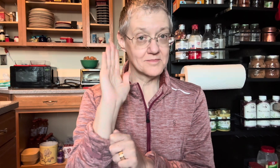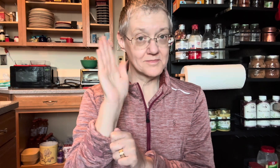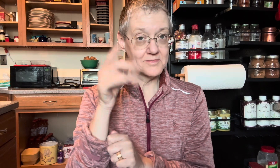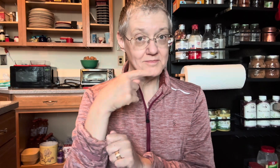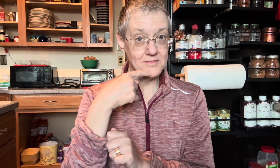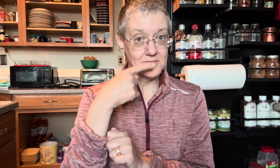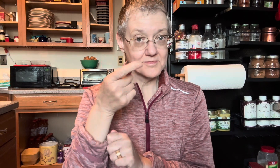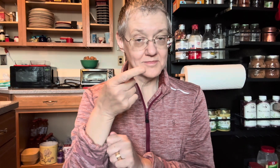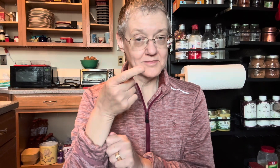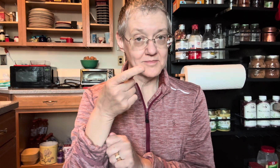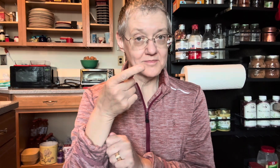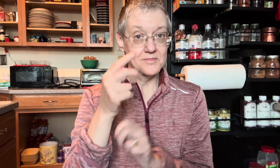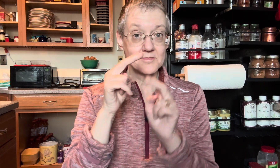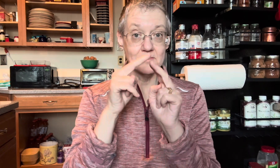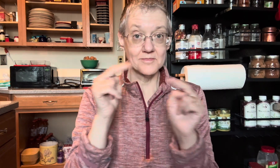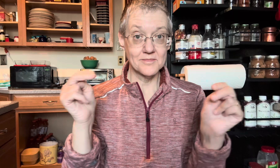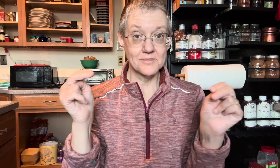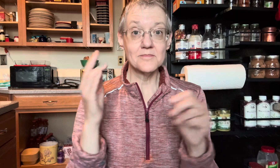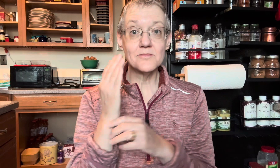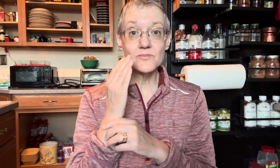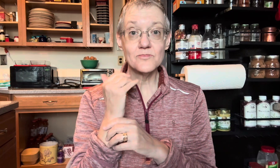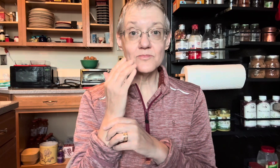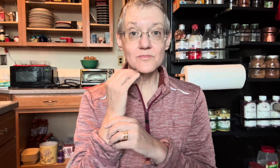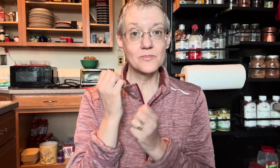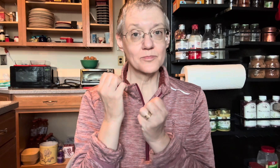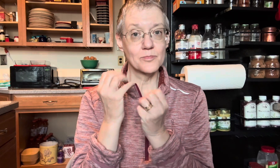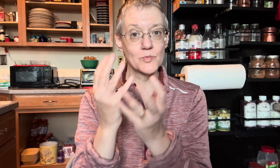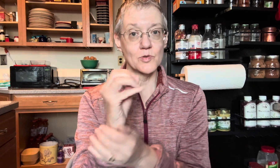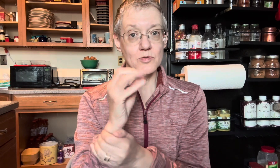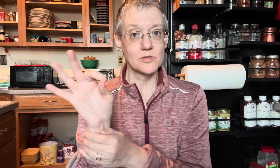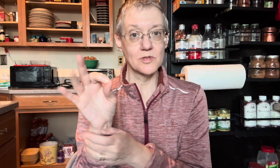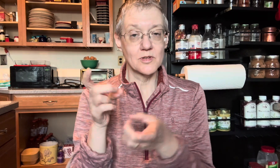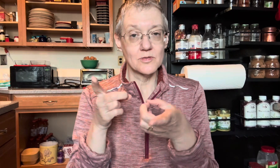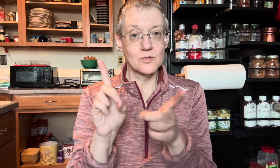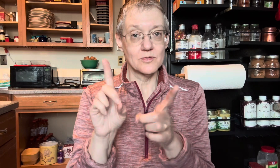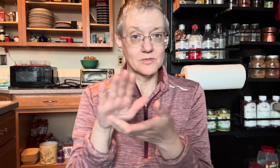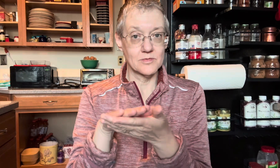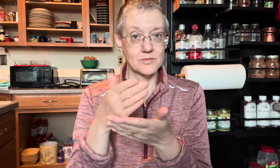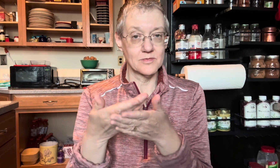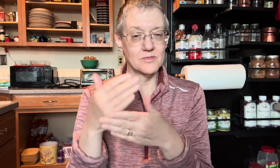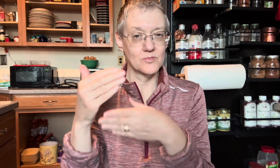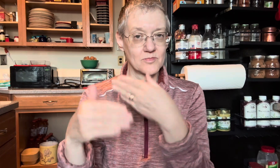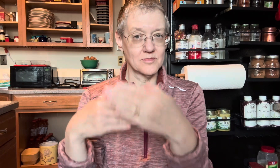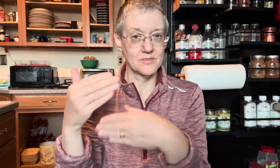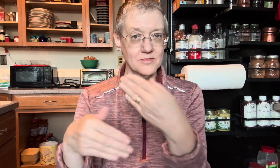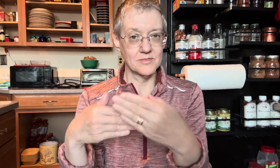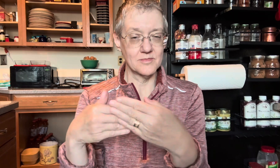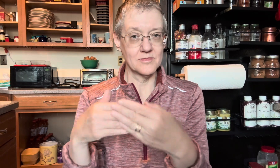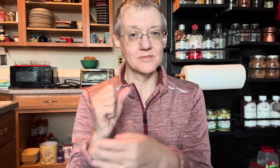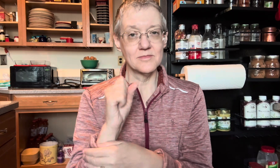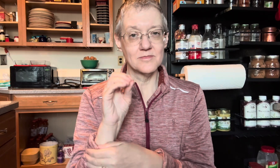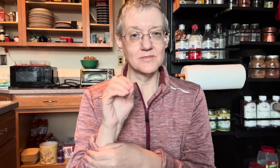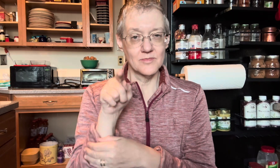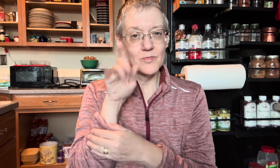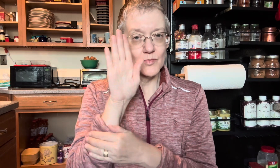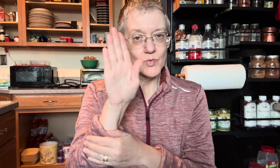Atkins will tell you that bacon with sugar is going to be okay because most of it burns off during the processing and cooking